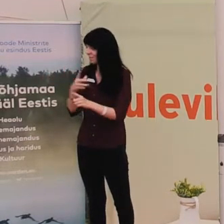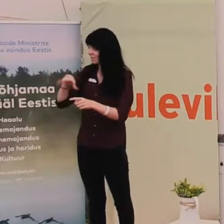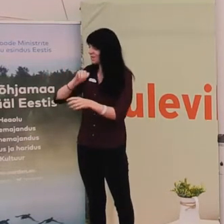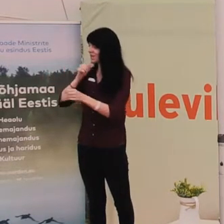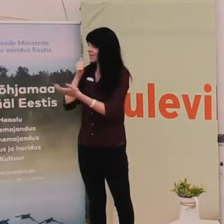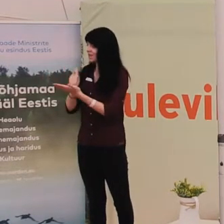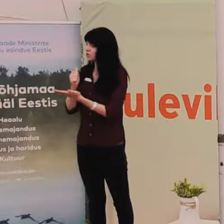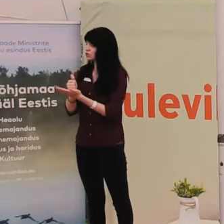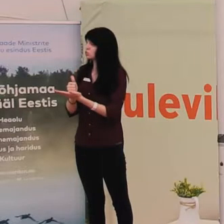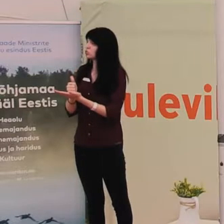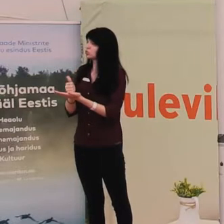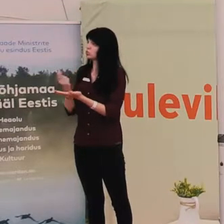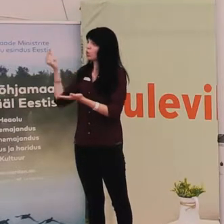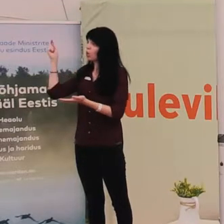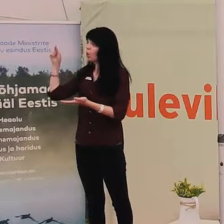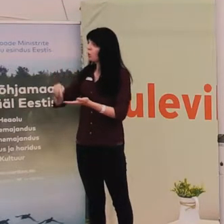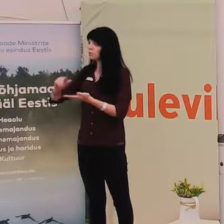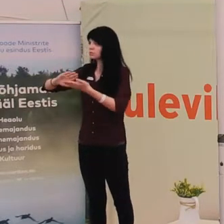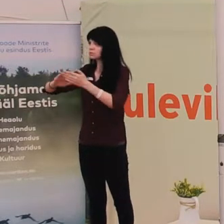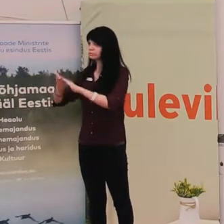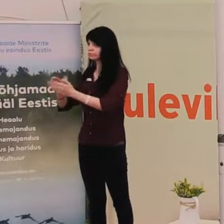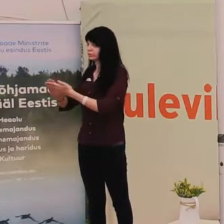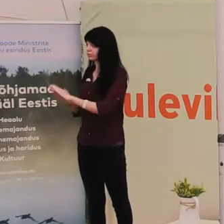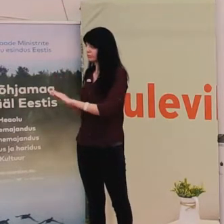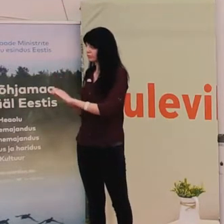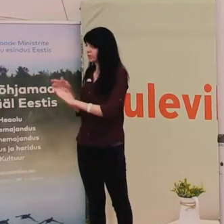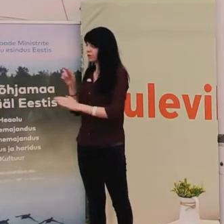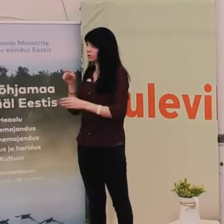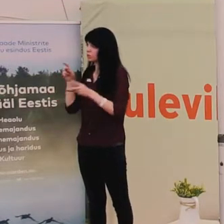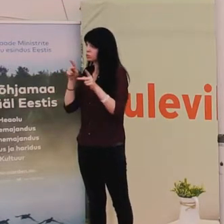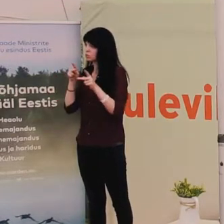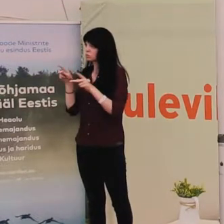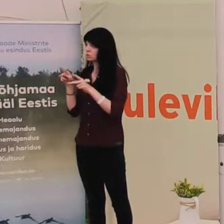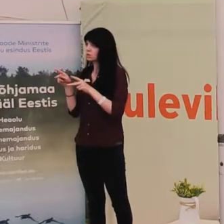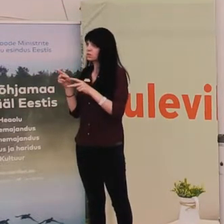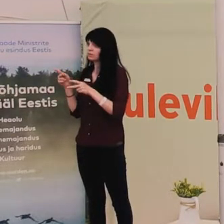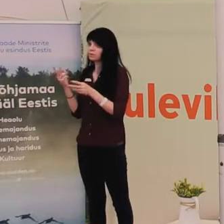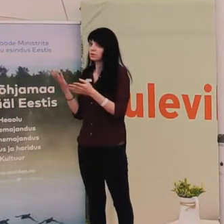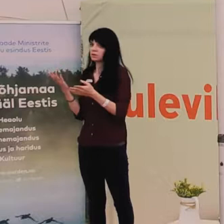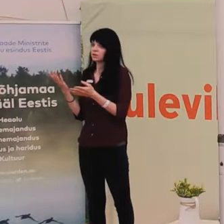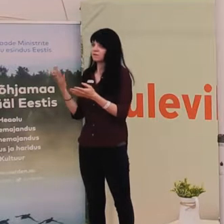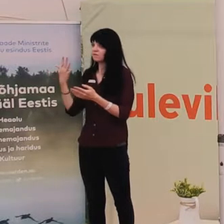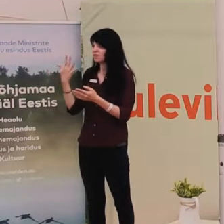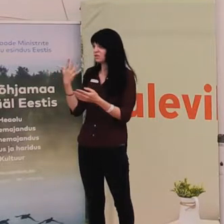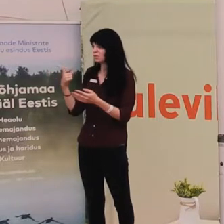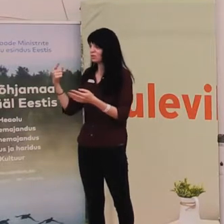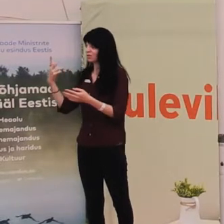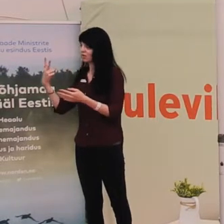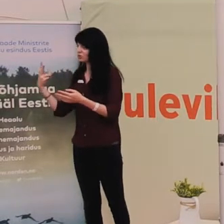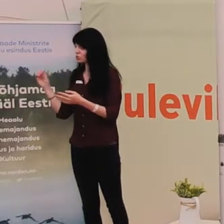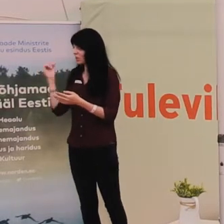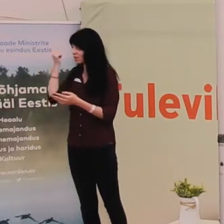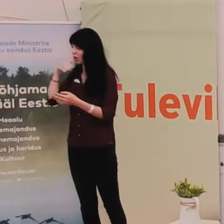develop scenarios looking 5 to 15 years into the future at least. They can be of